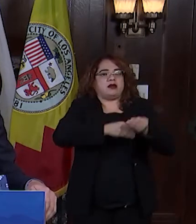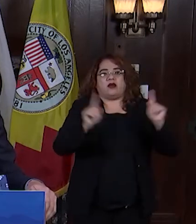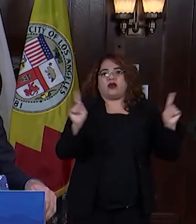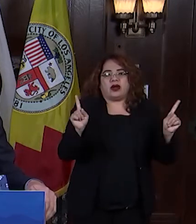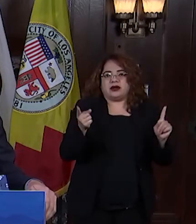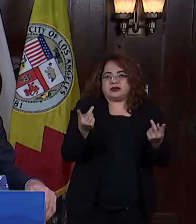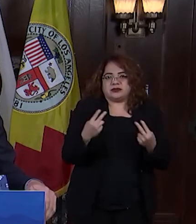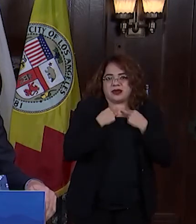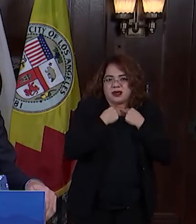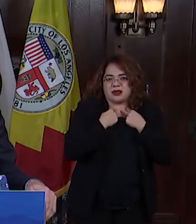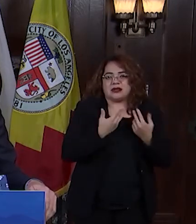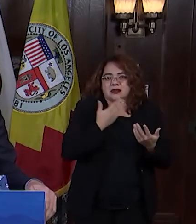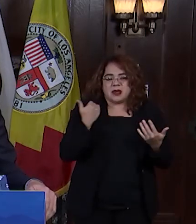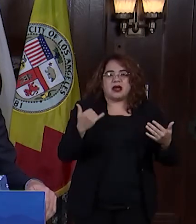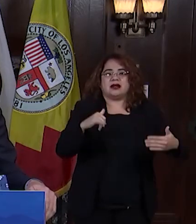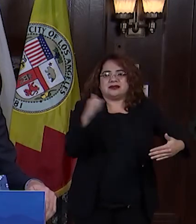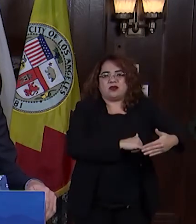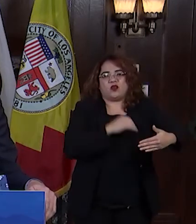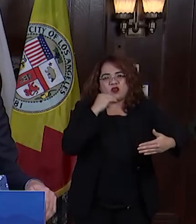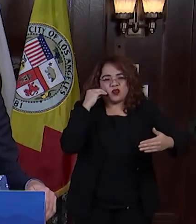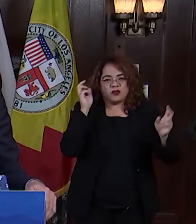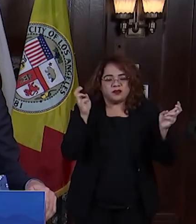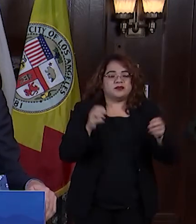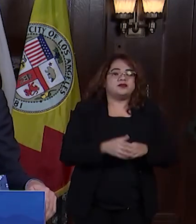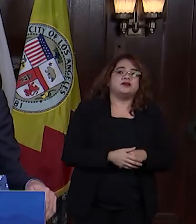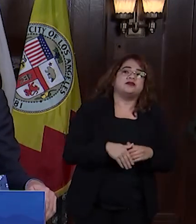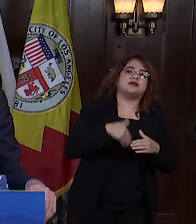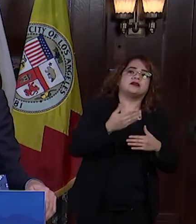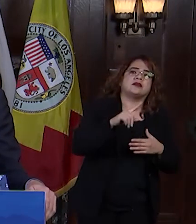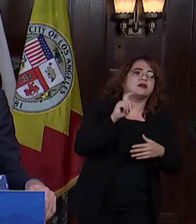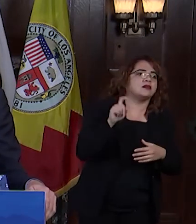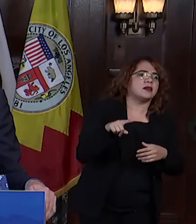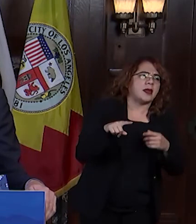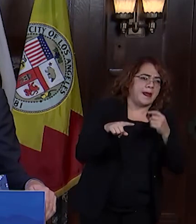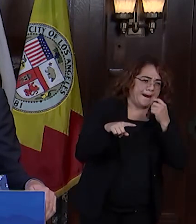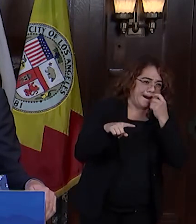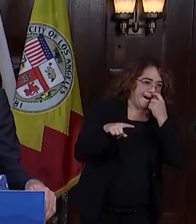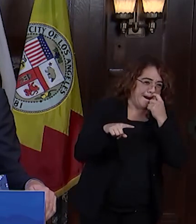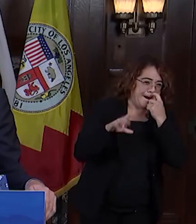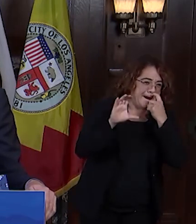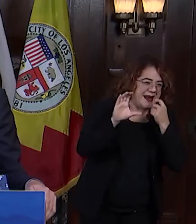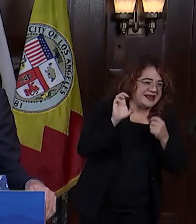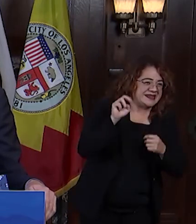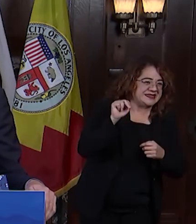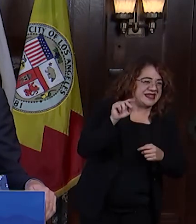questions. Thank you. Next, we'll go to the line of Ben Oreskes. Please go ahead.